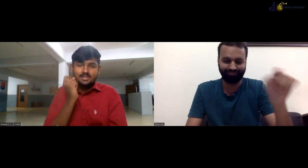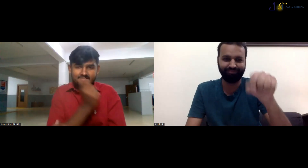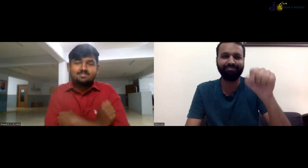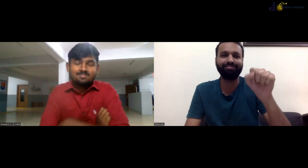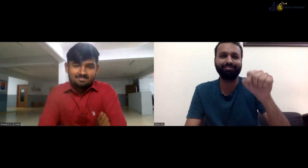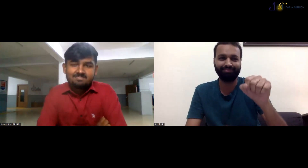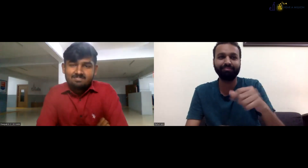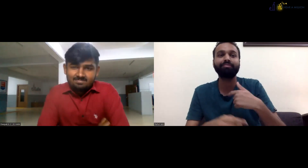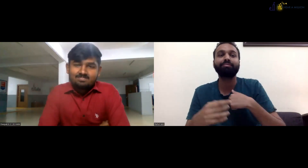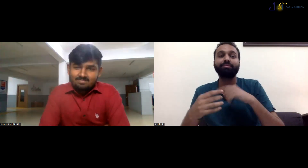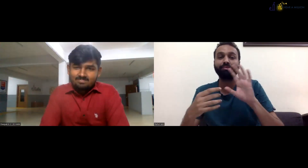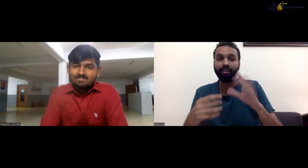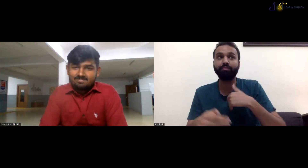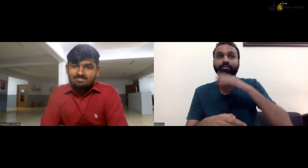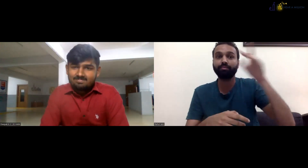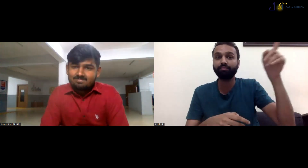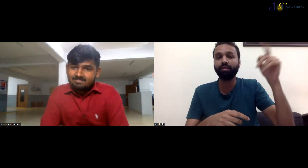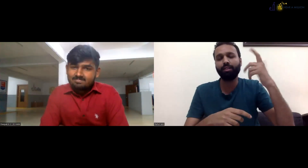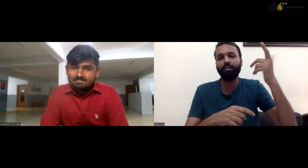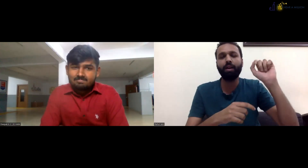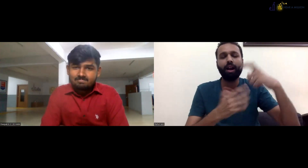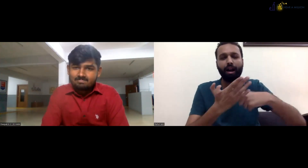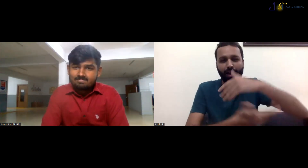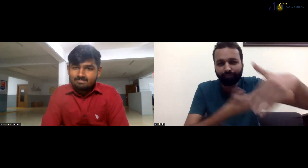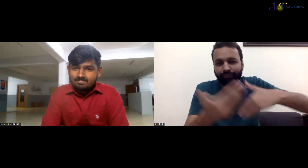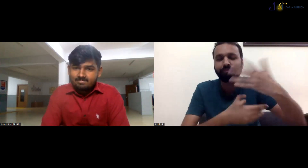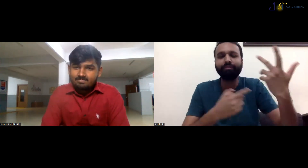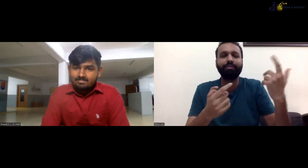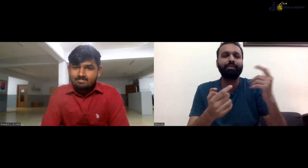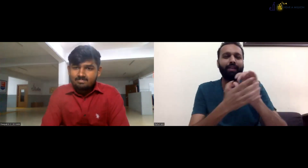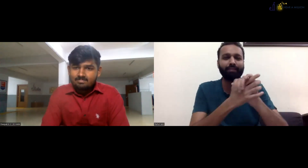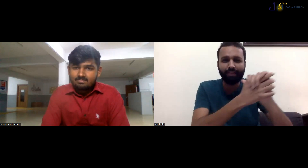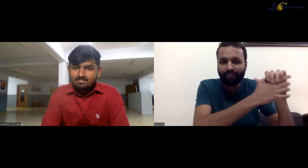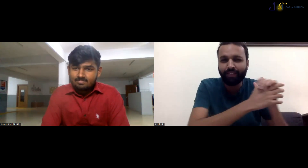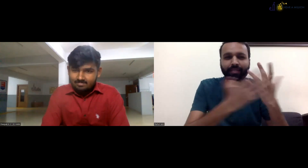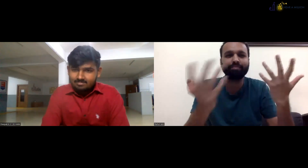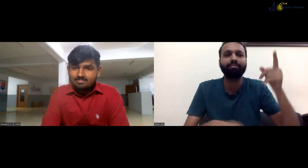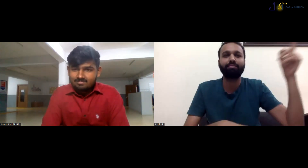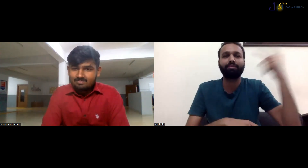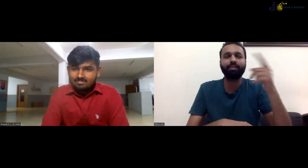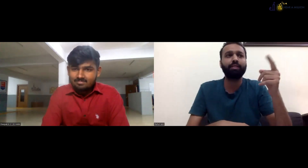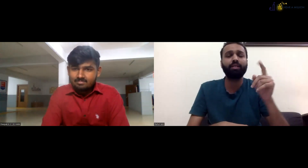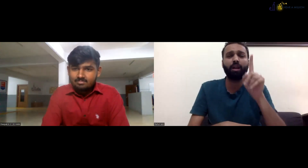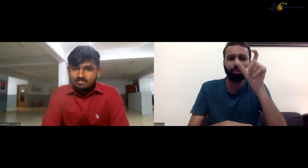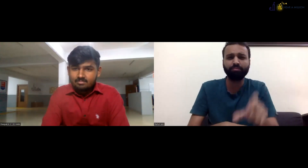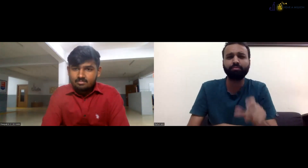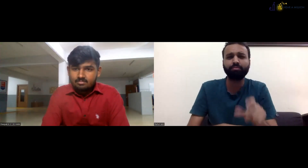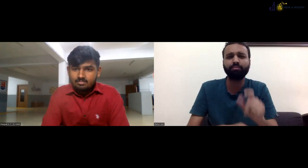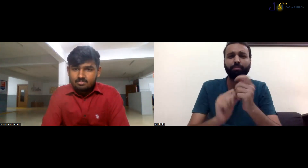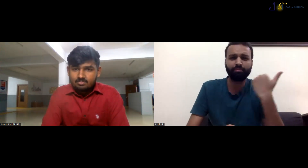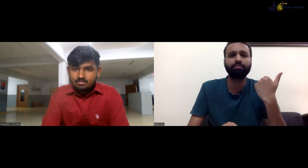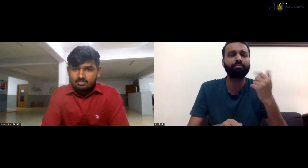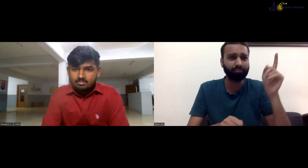yeah, I'm just using the acronym WP. If you get a job, yeah. If you get, for example, if you have some relatives or friends,